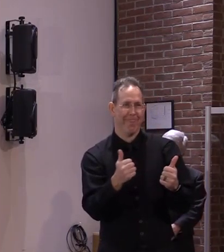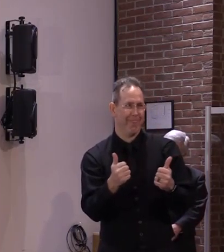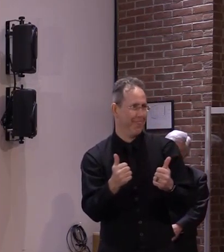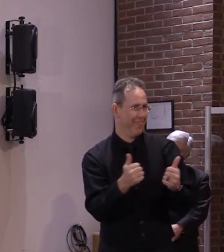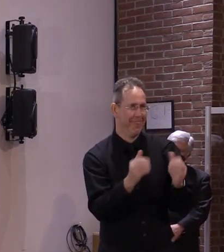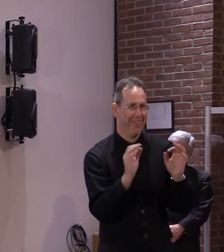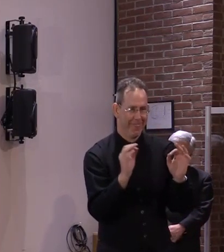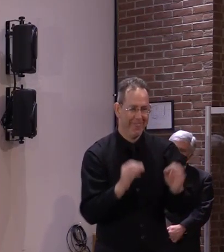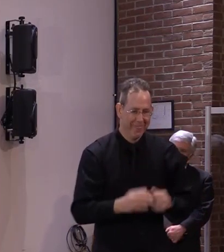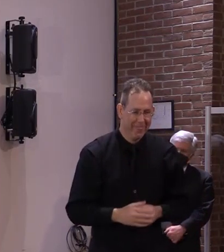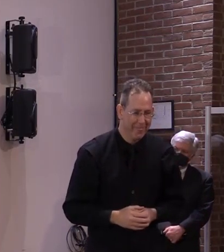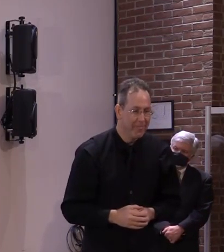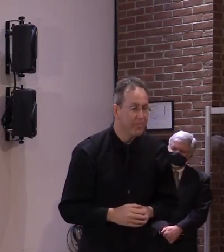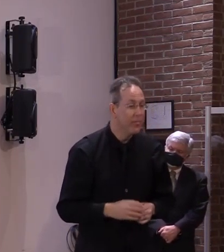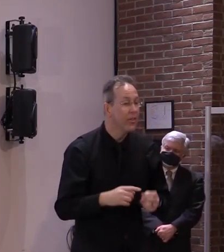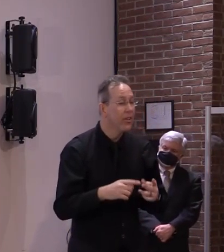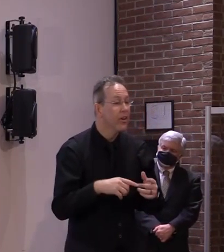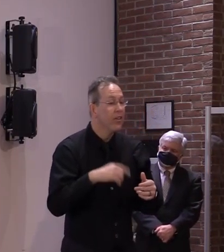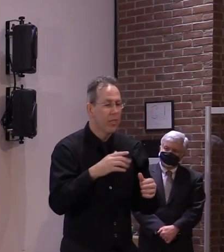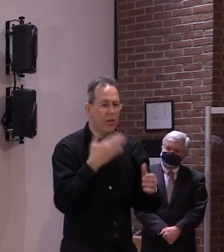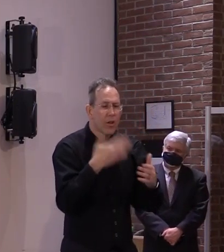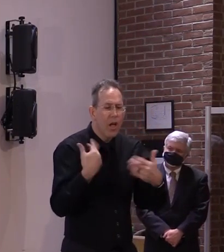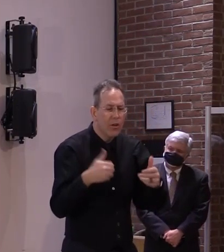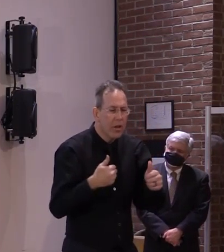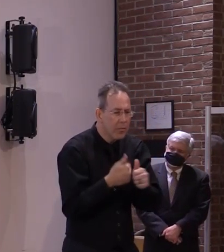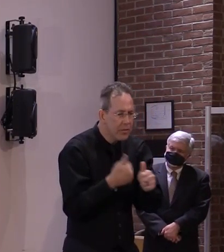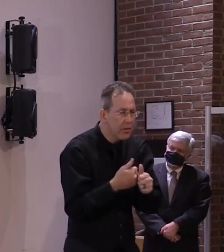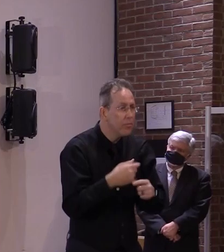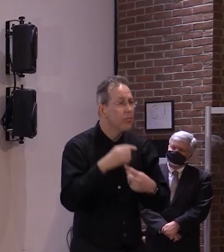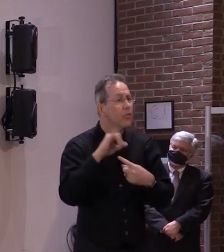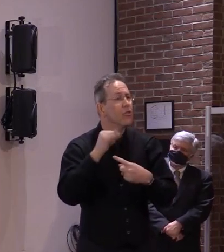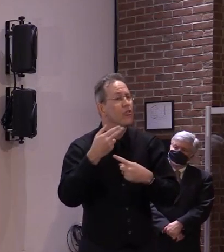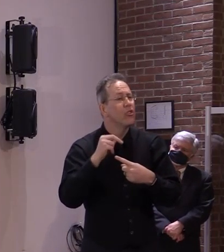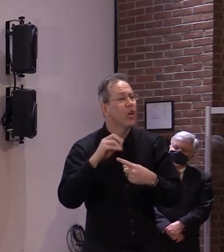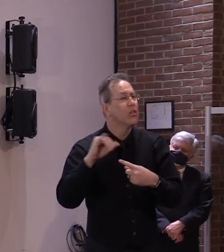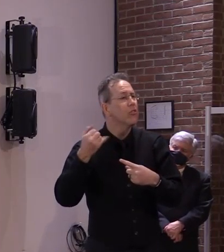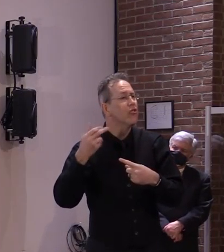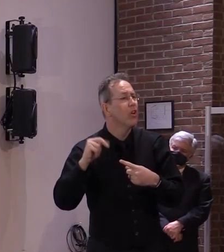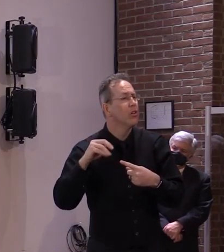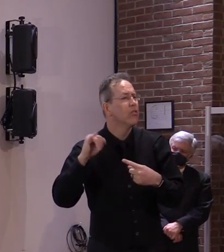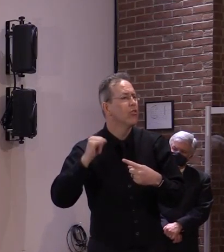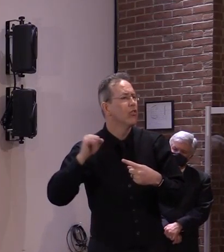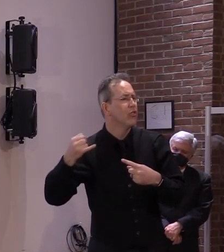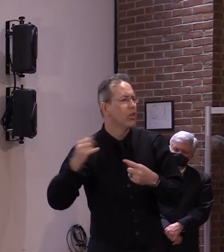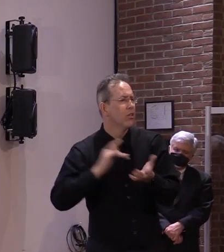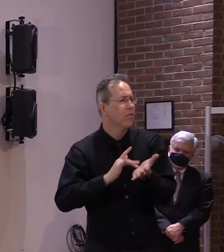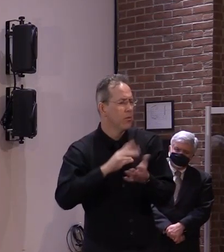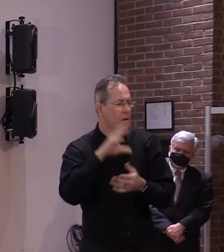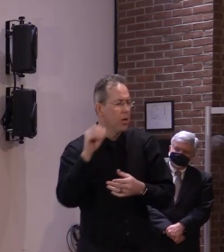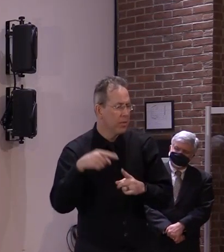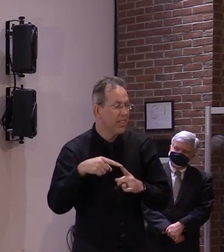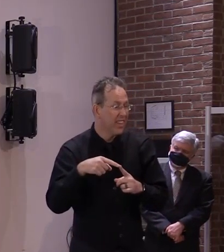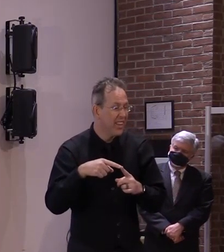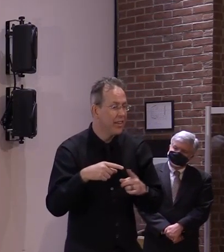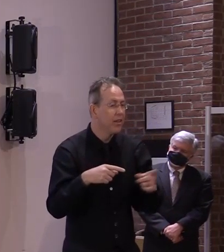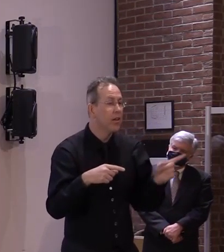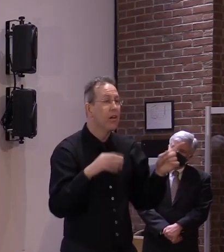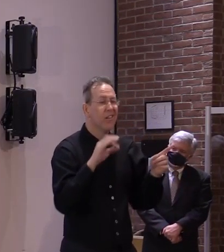the FDA will grant emergency use authorization by the end of the month, but time will tell. But if